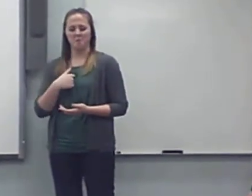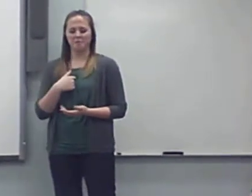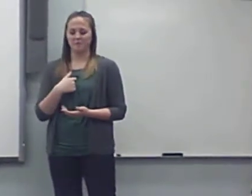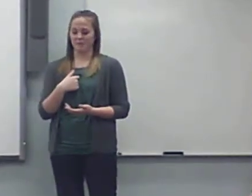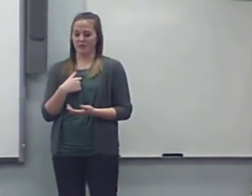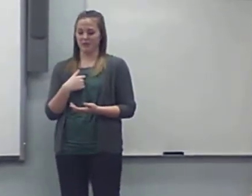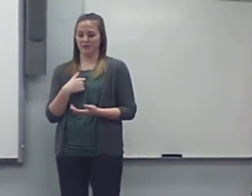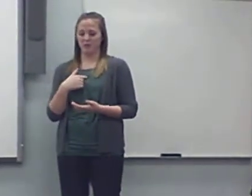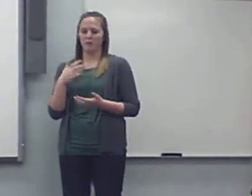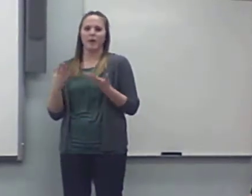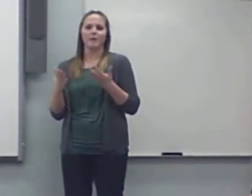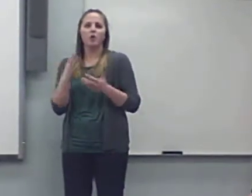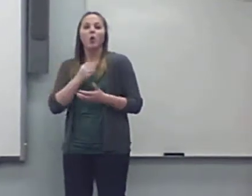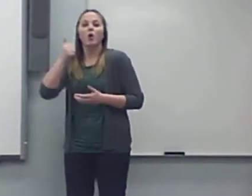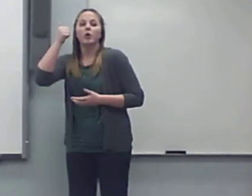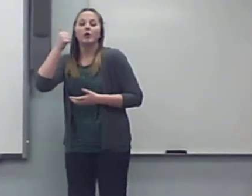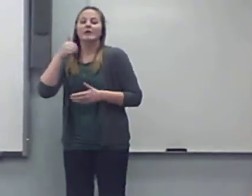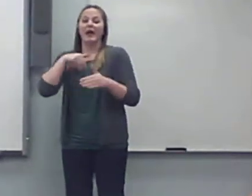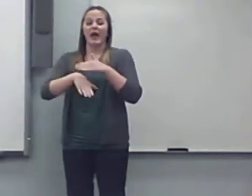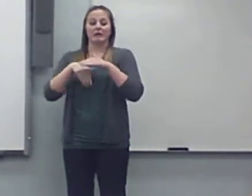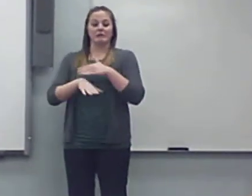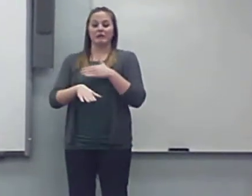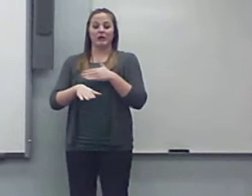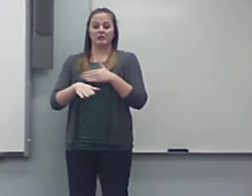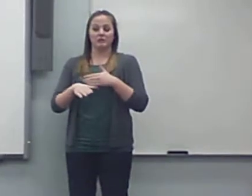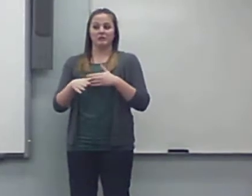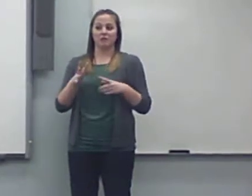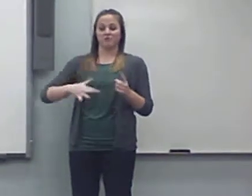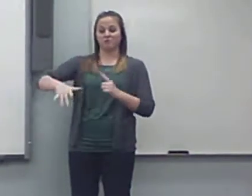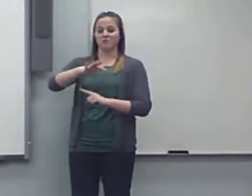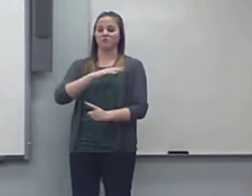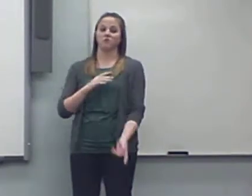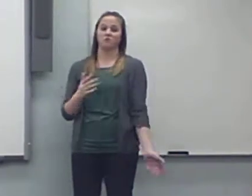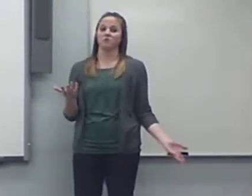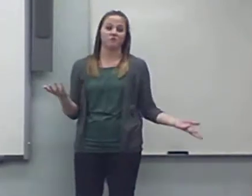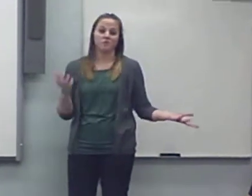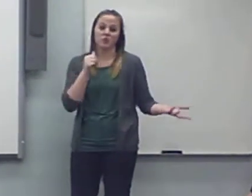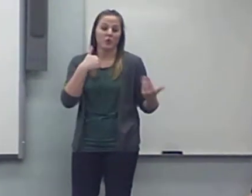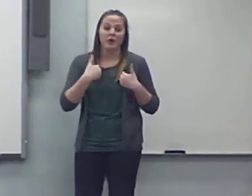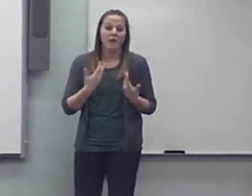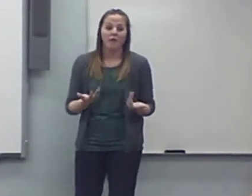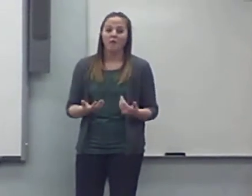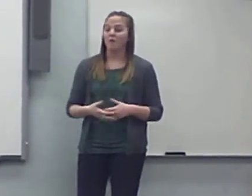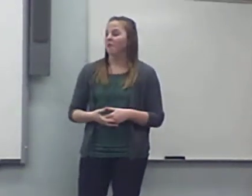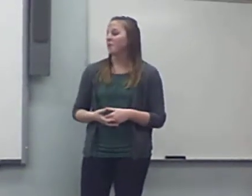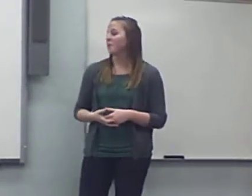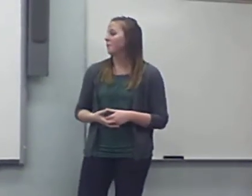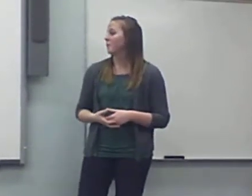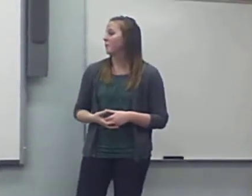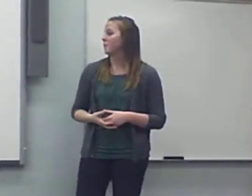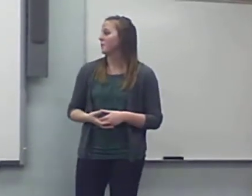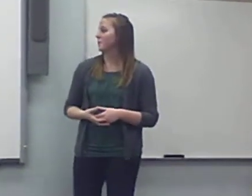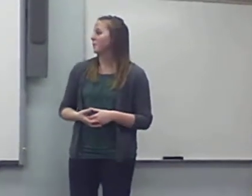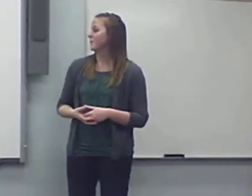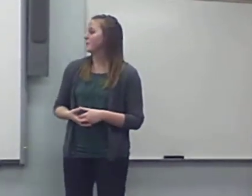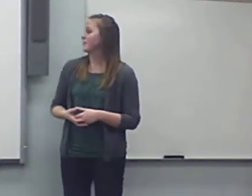access to the church setting, like most of us did. So, so deaf people will actually talk about